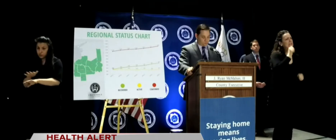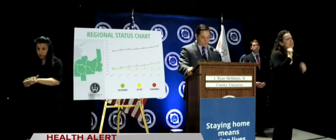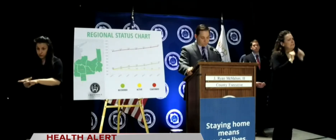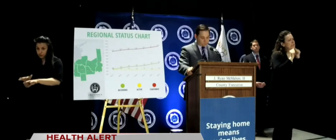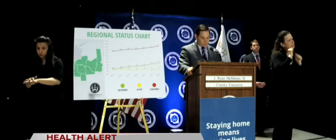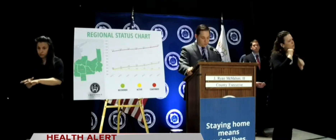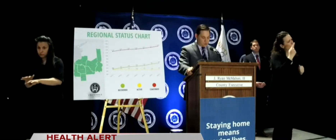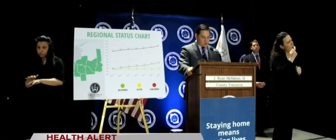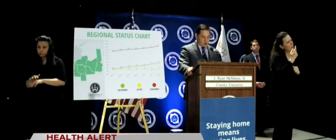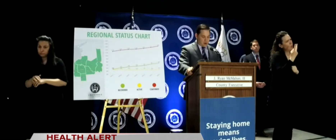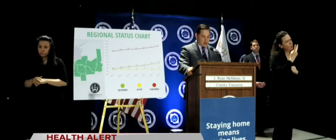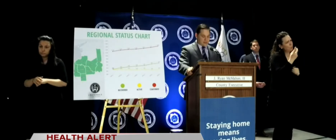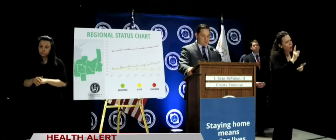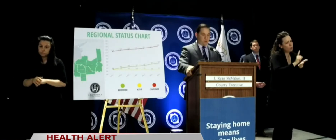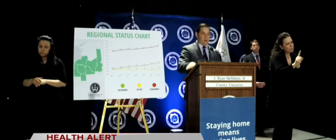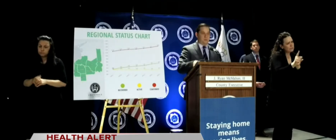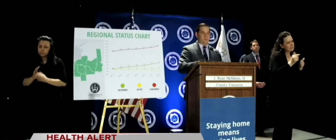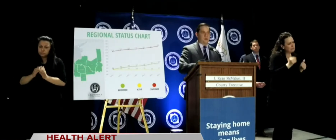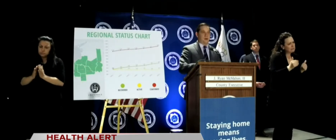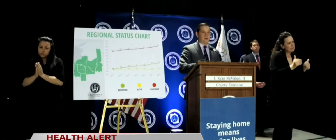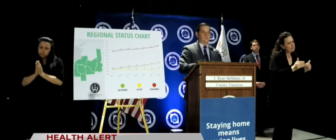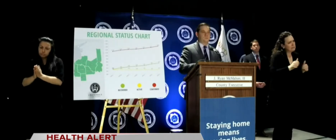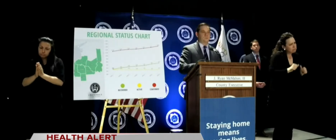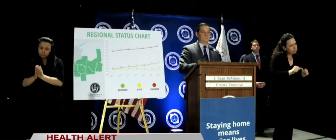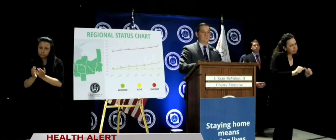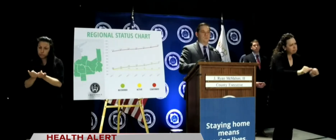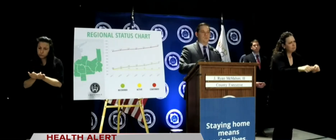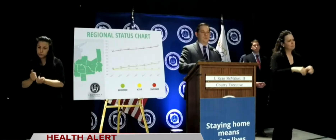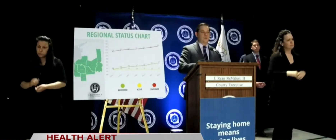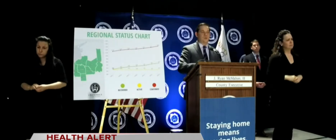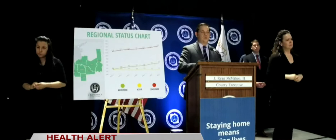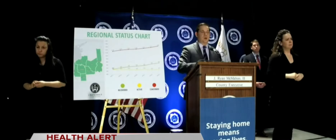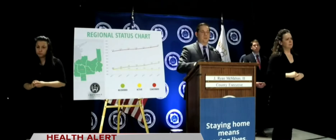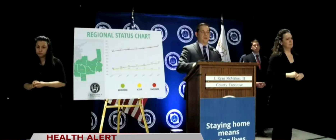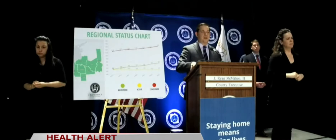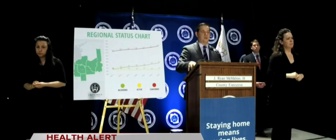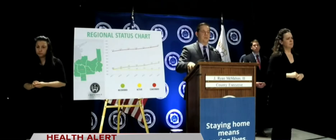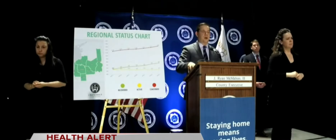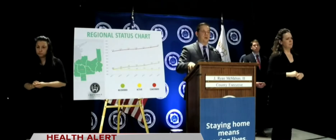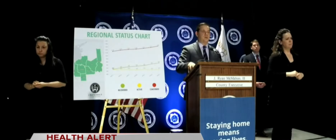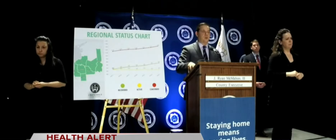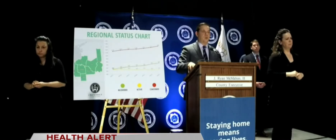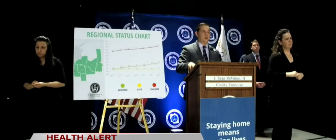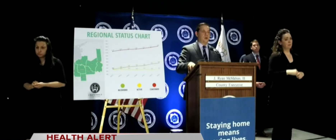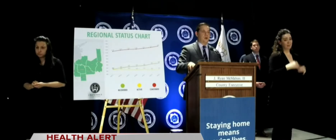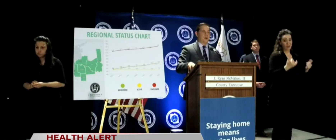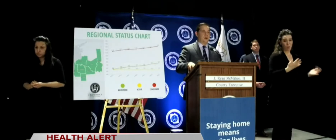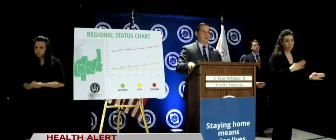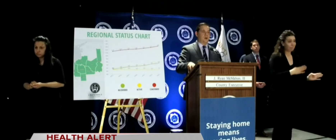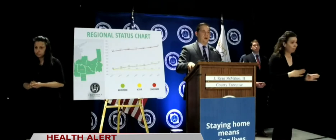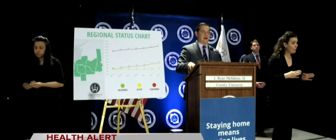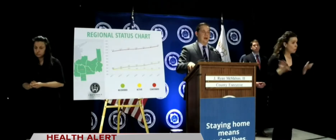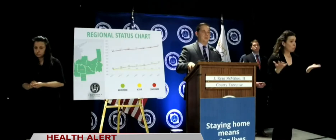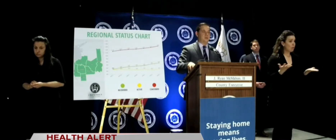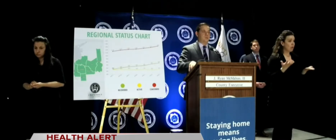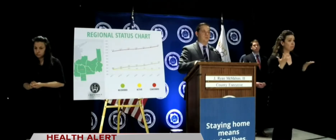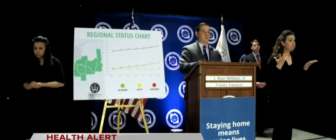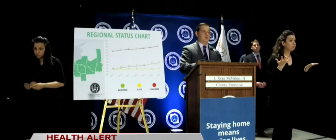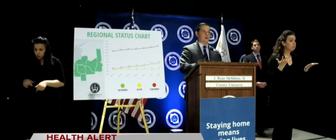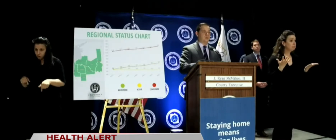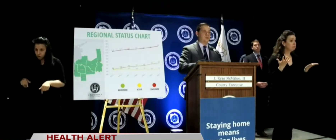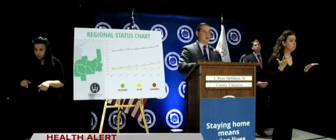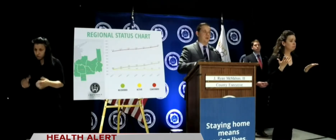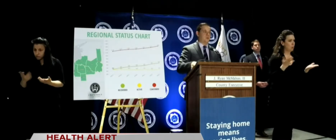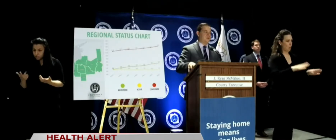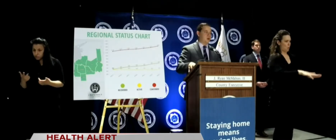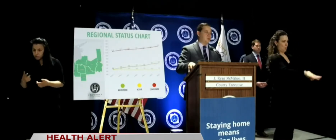zone. At this point, we start planning and preparing for our economy. We look